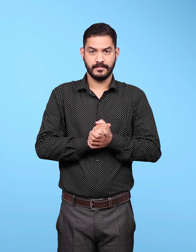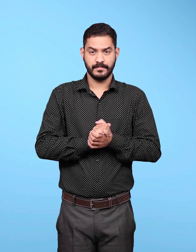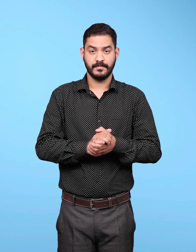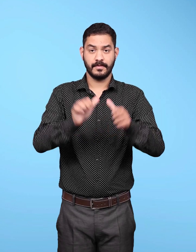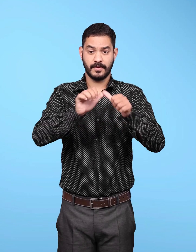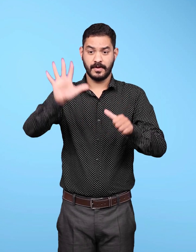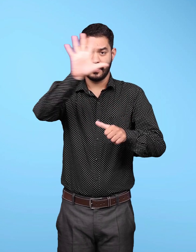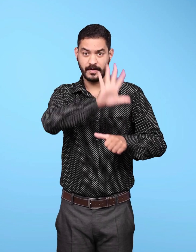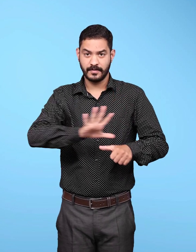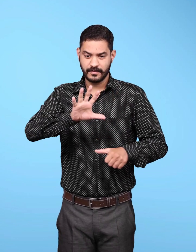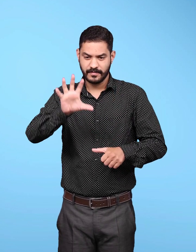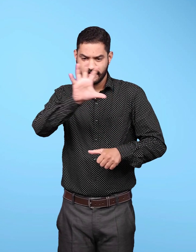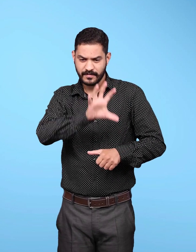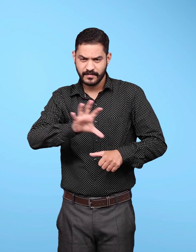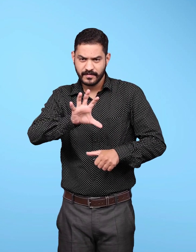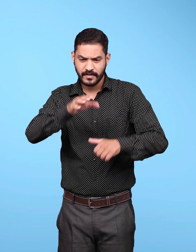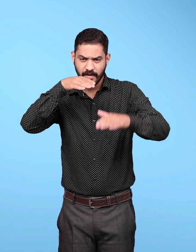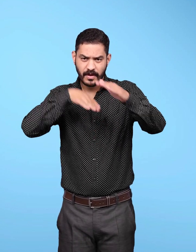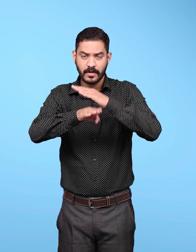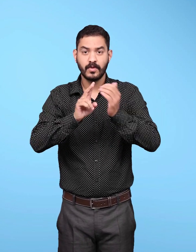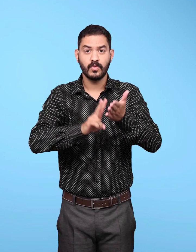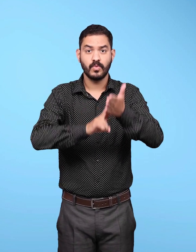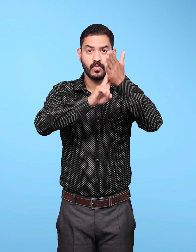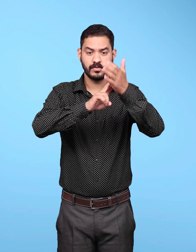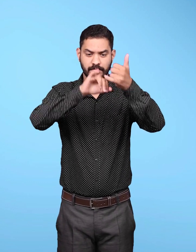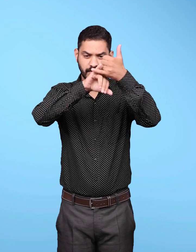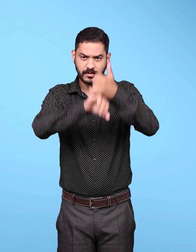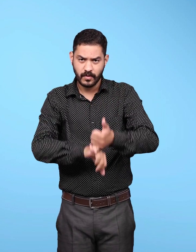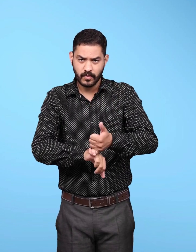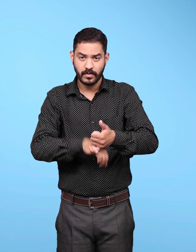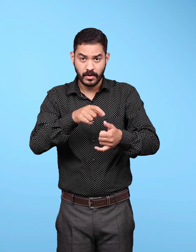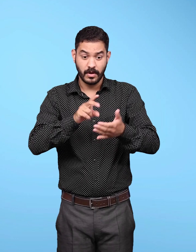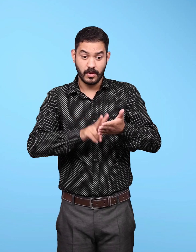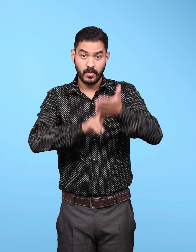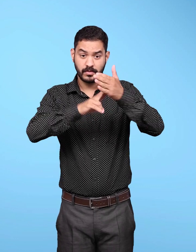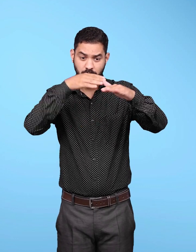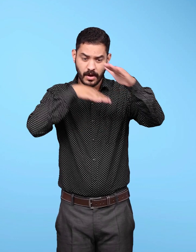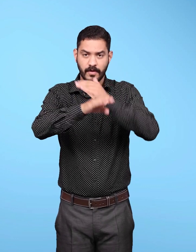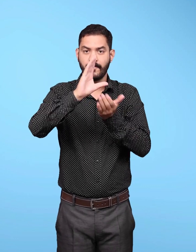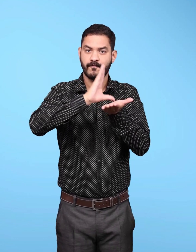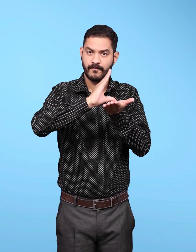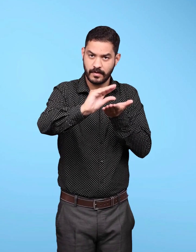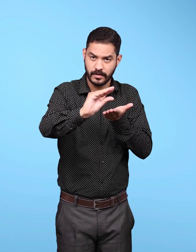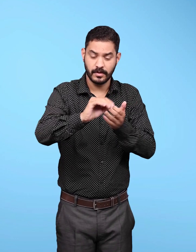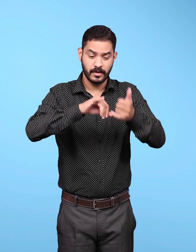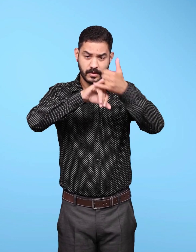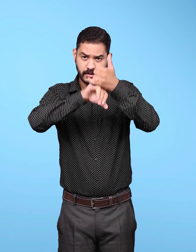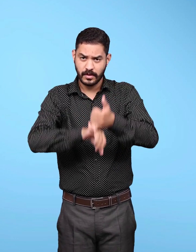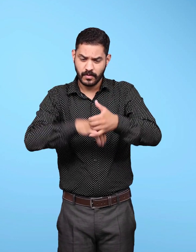There were at least 3 different kinds of people living in most villages in the southern and northern parts of the